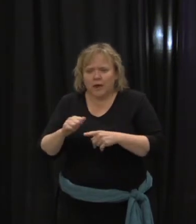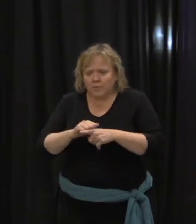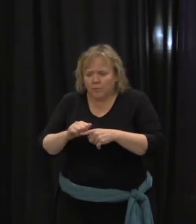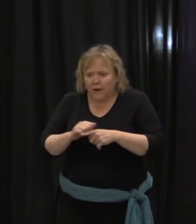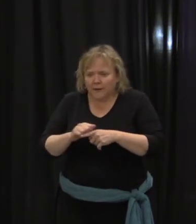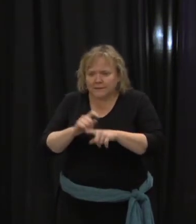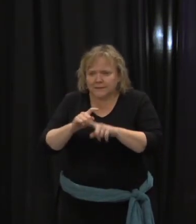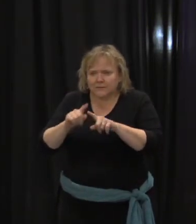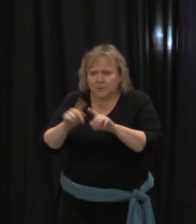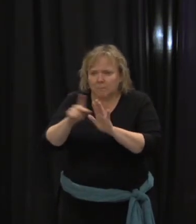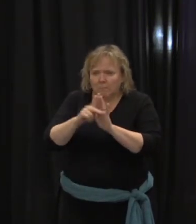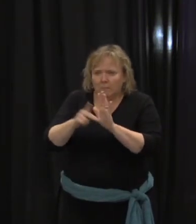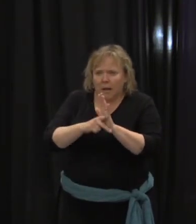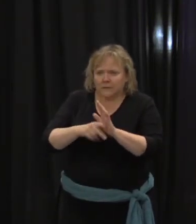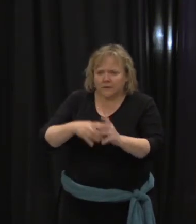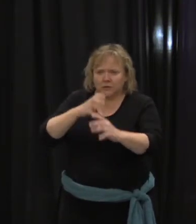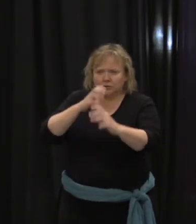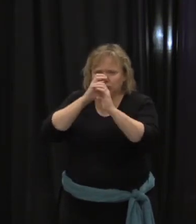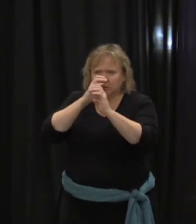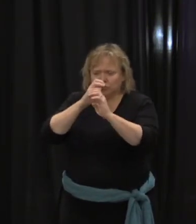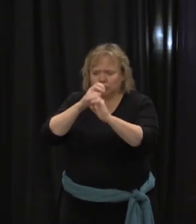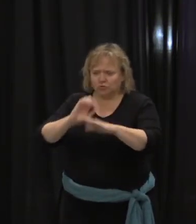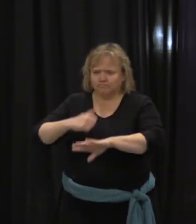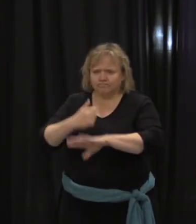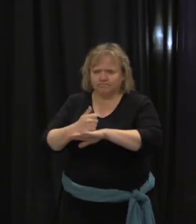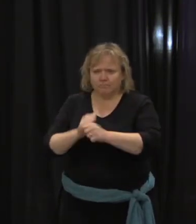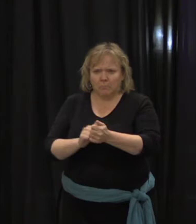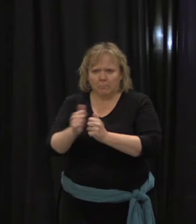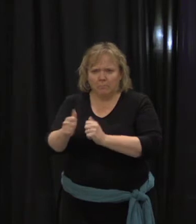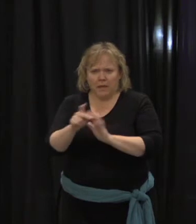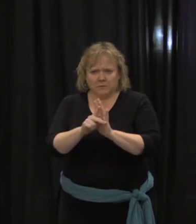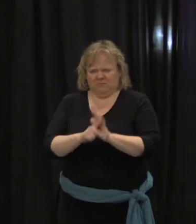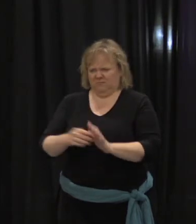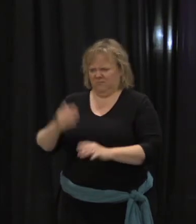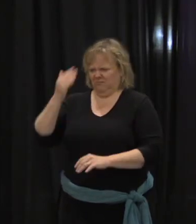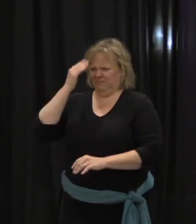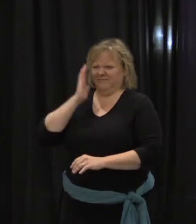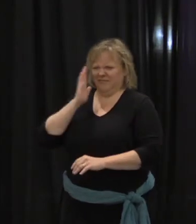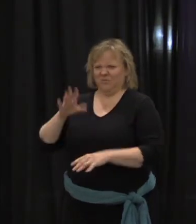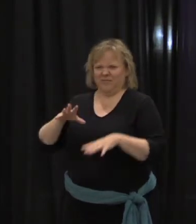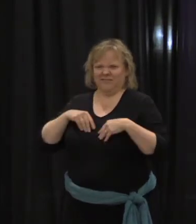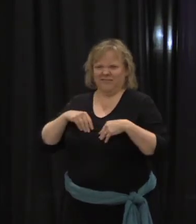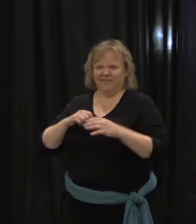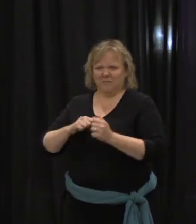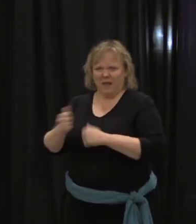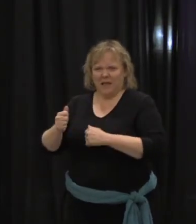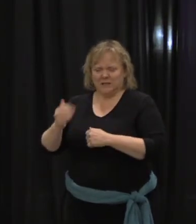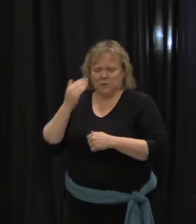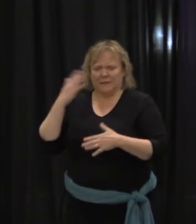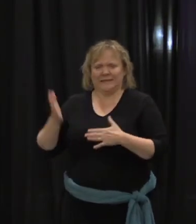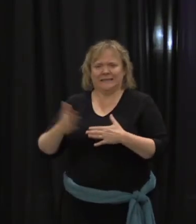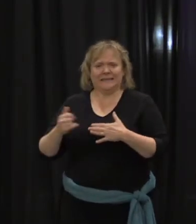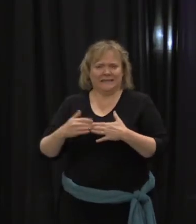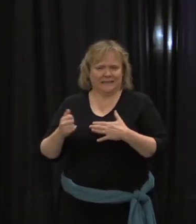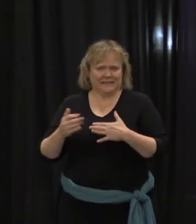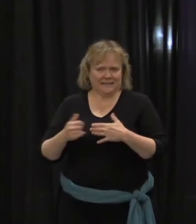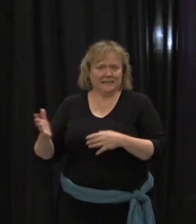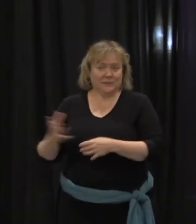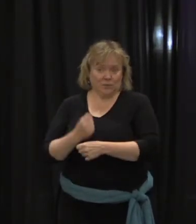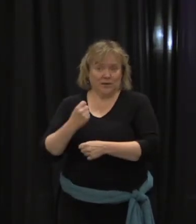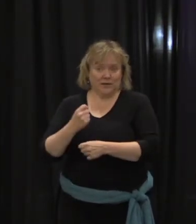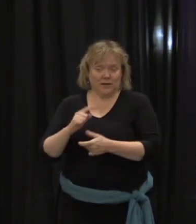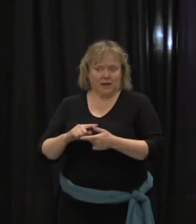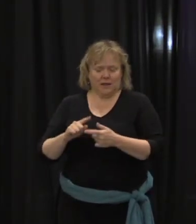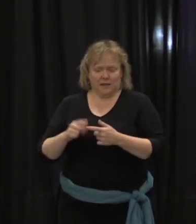harshest policies that they had in the country. And they knew that it would pass. They knew that they could easily win there, and then they could use that